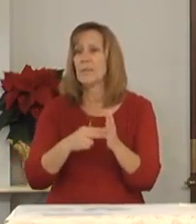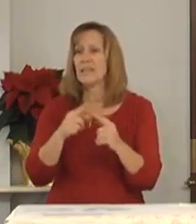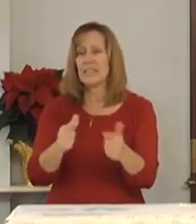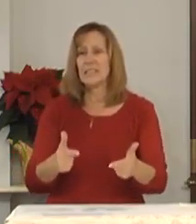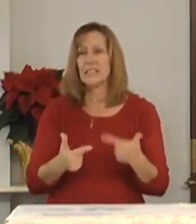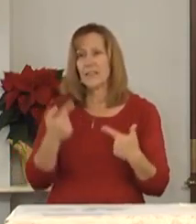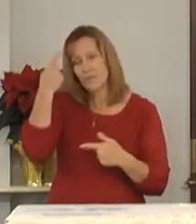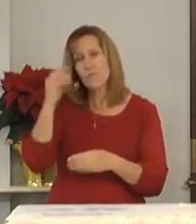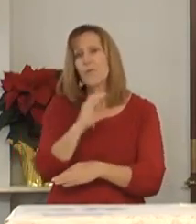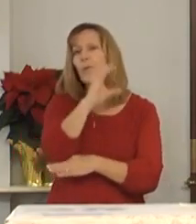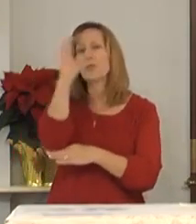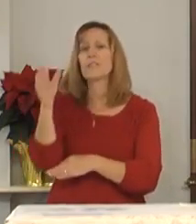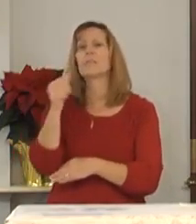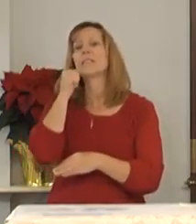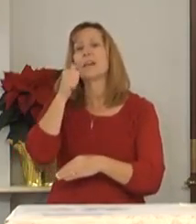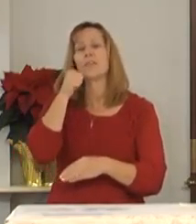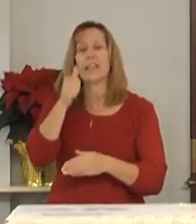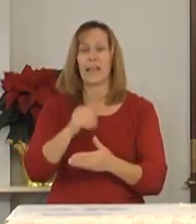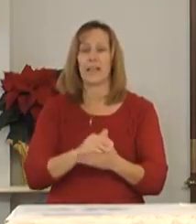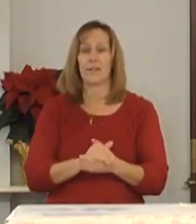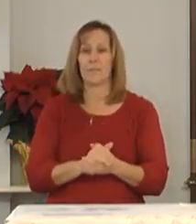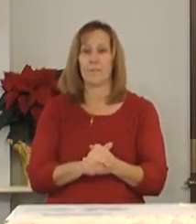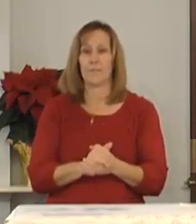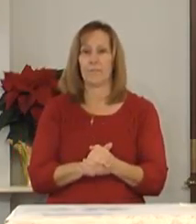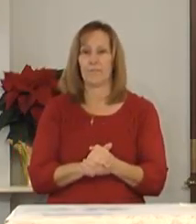live Christmas every day.